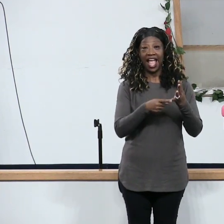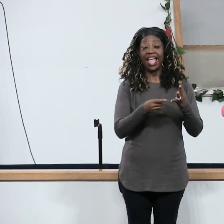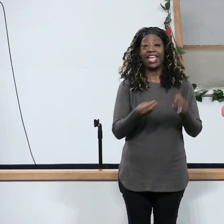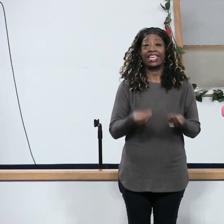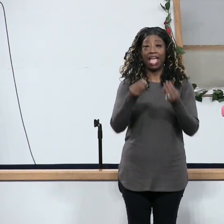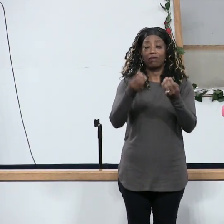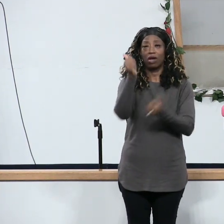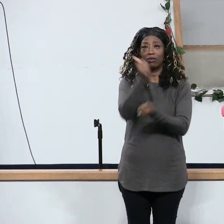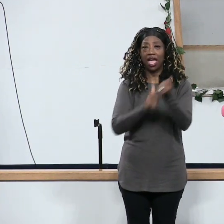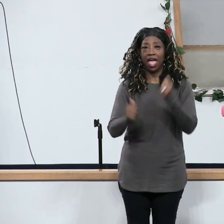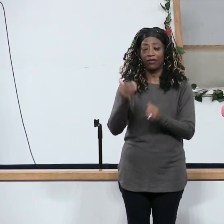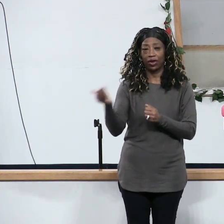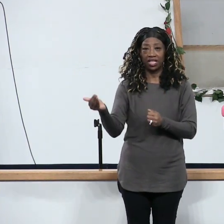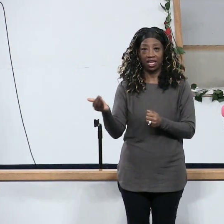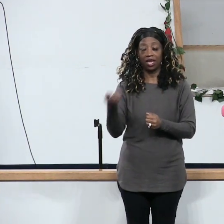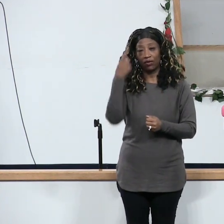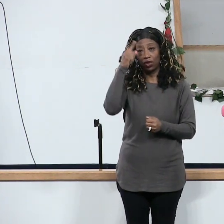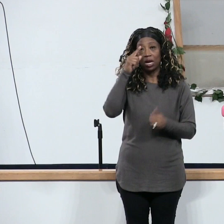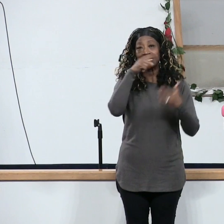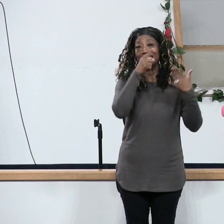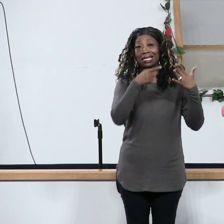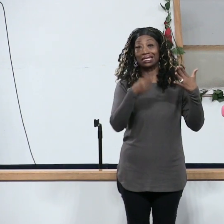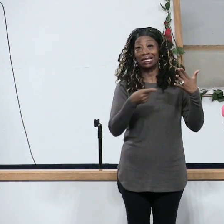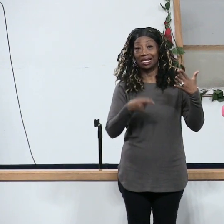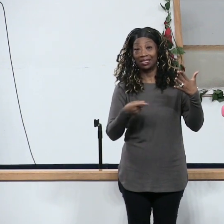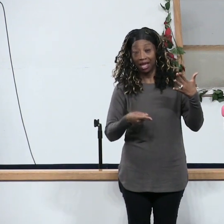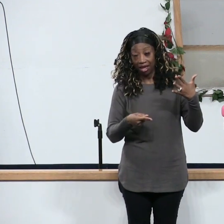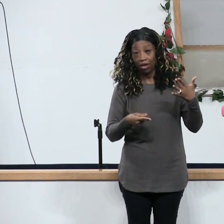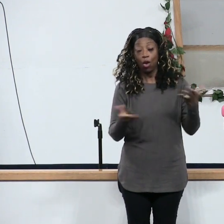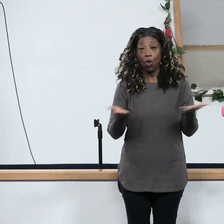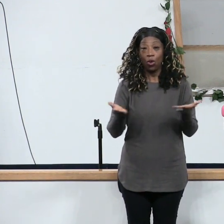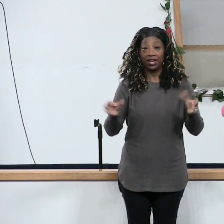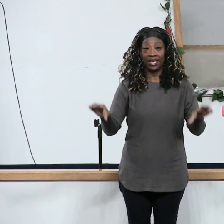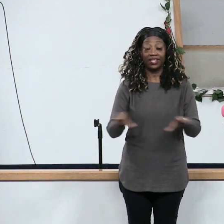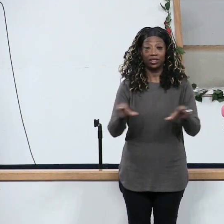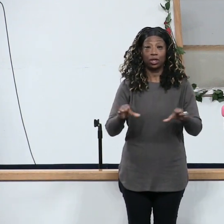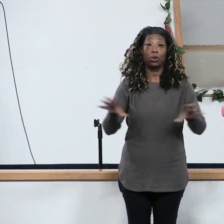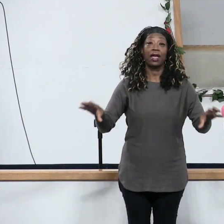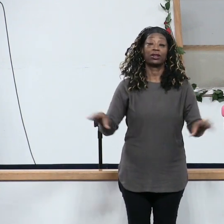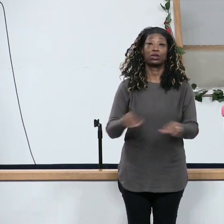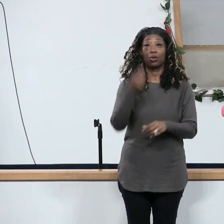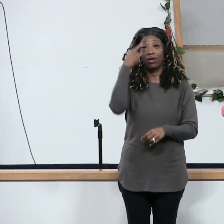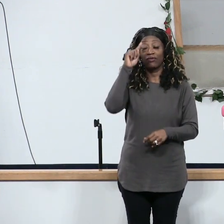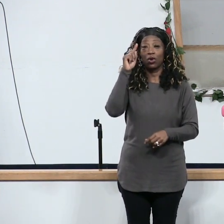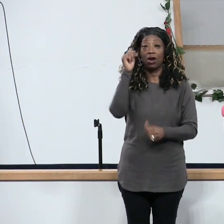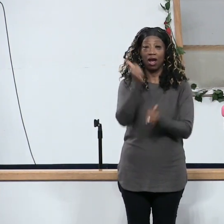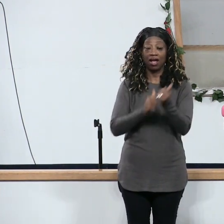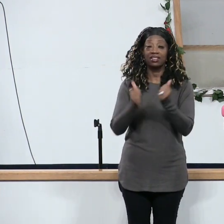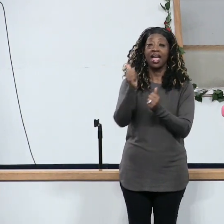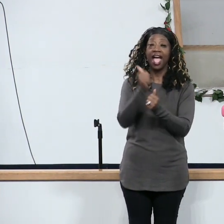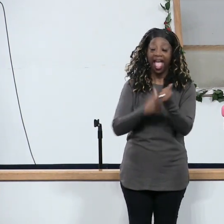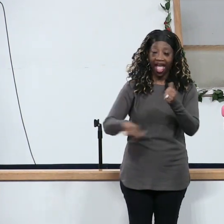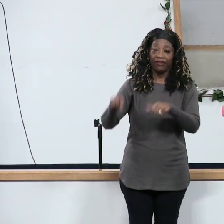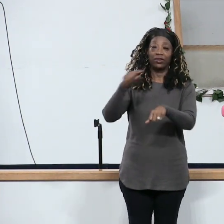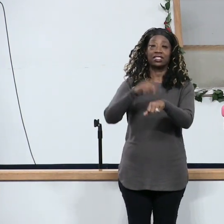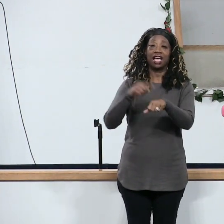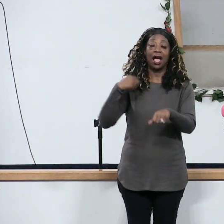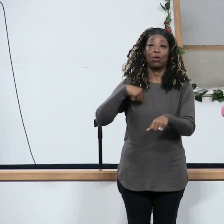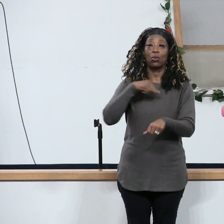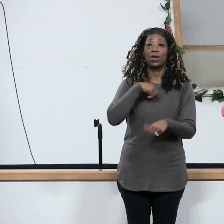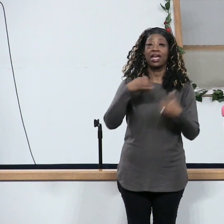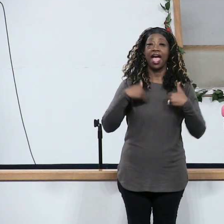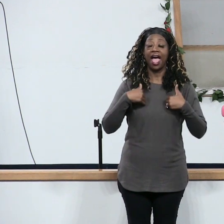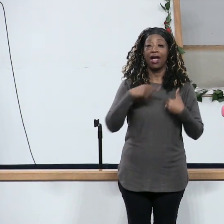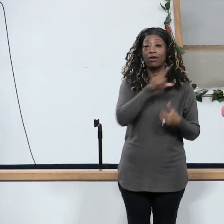for us, remembering what he did and what he is doing for us. Every time we have communion,